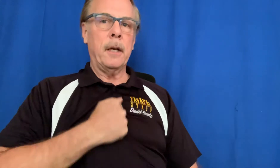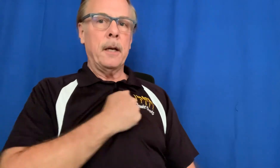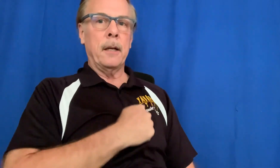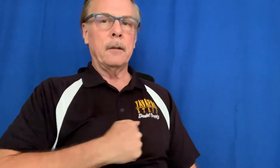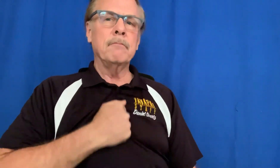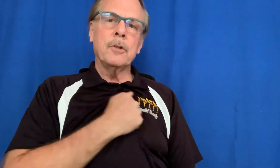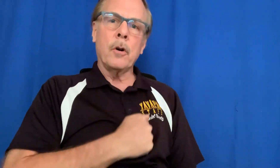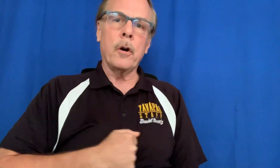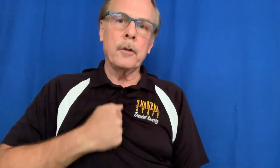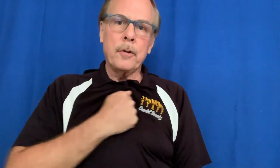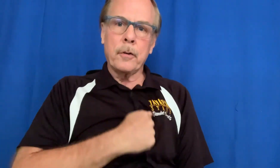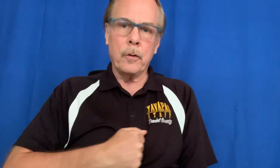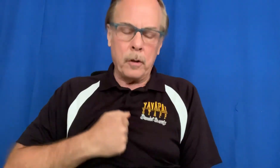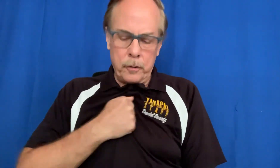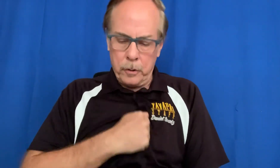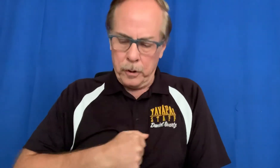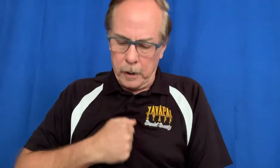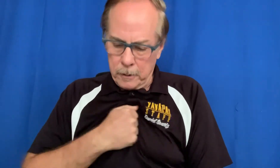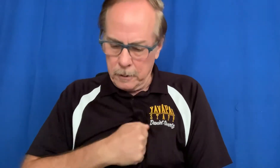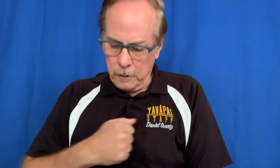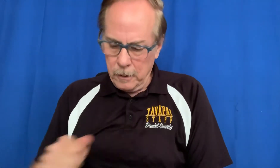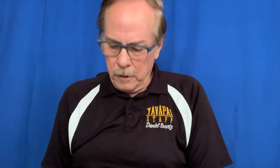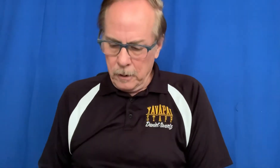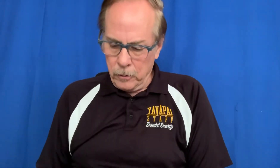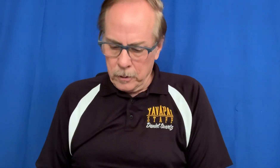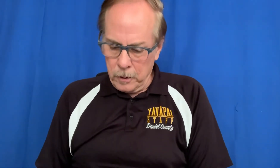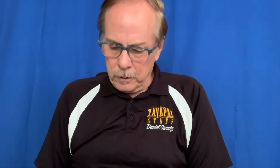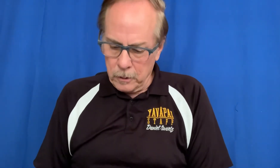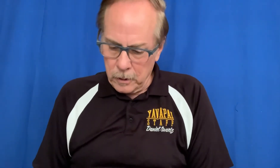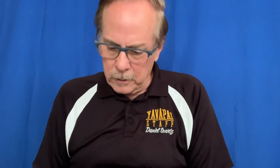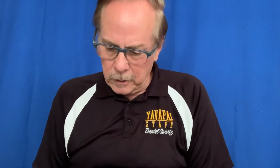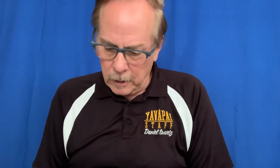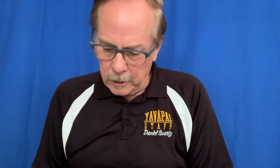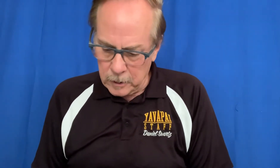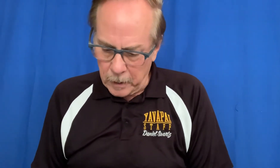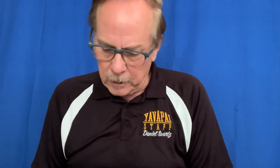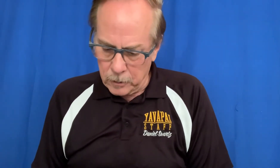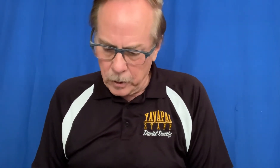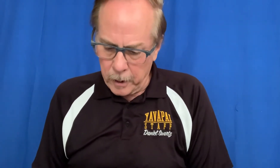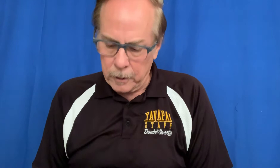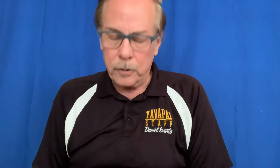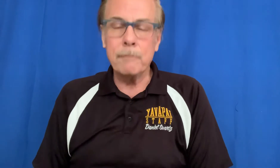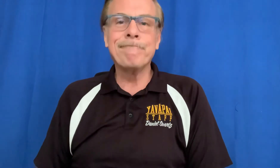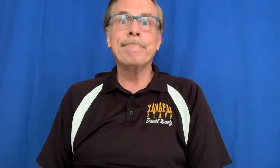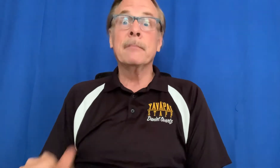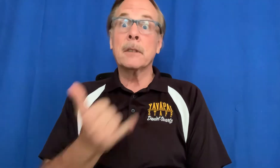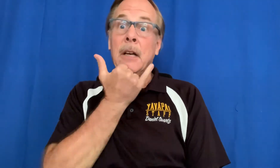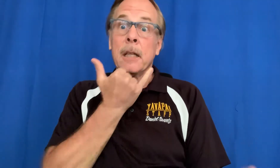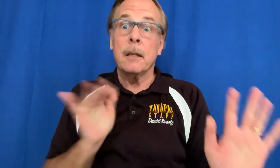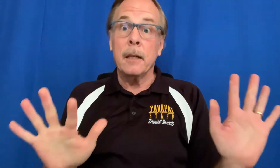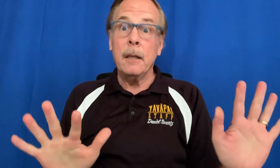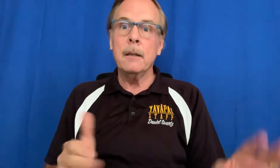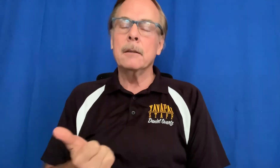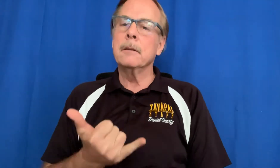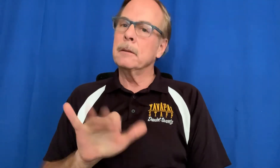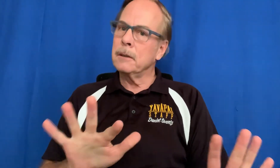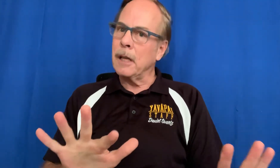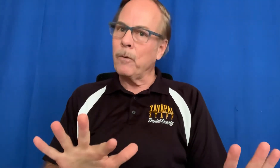A, sorry, circle on your chest. Transition is sudden unexpected change. Suddenly, it's not wrong